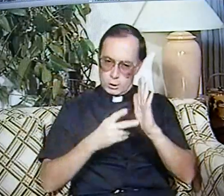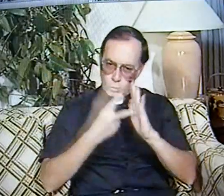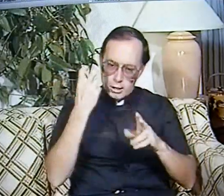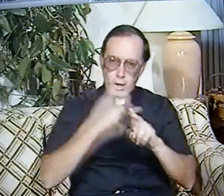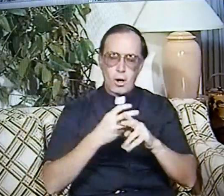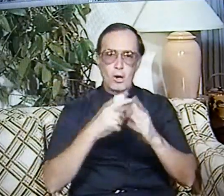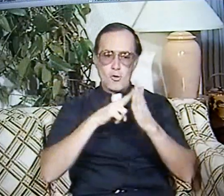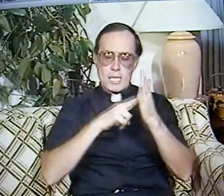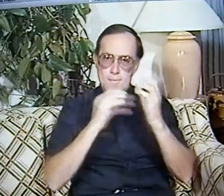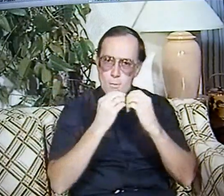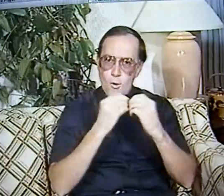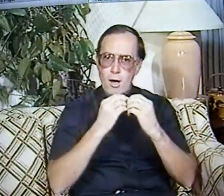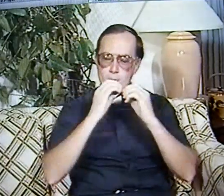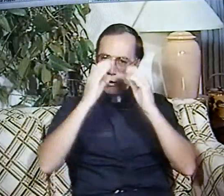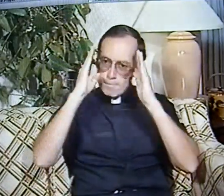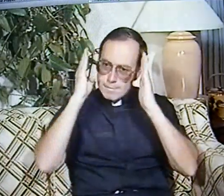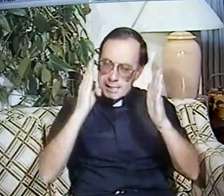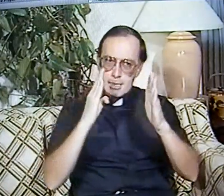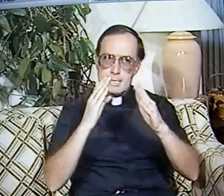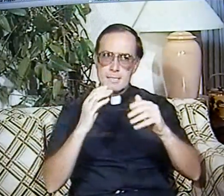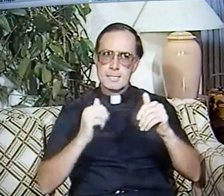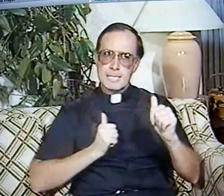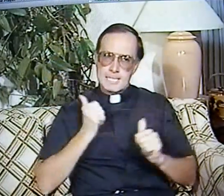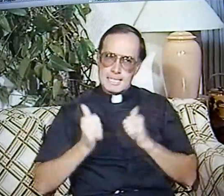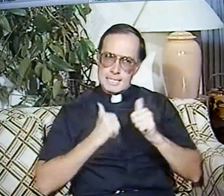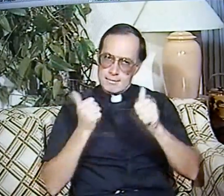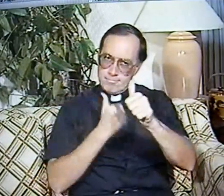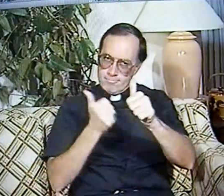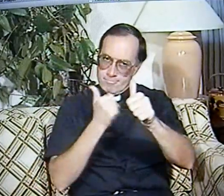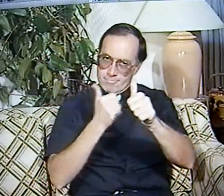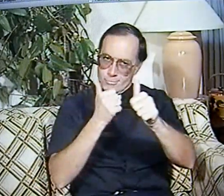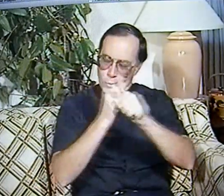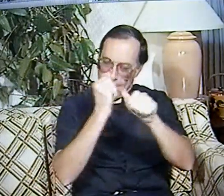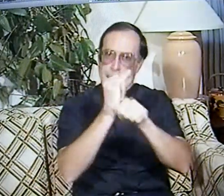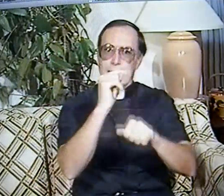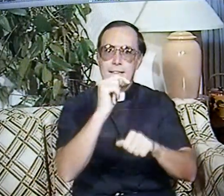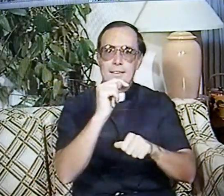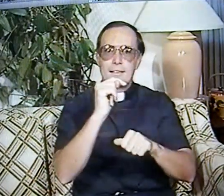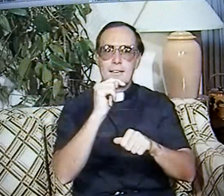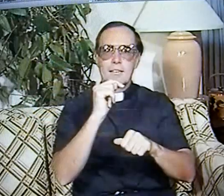felt like I missed a lot of things, so therefore I had to focus much more on my studies to keep up with them.